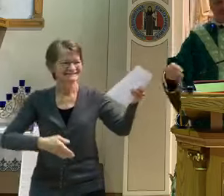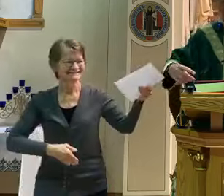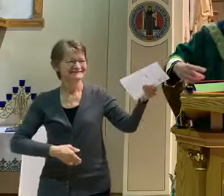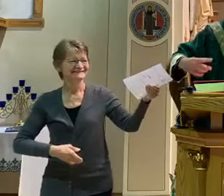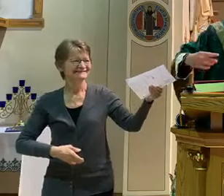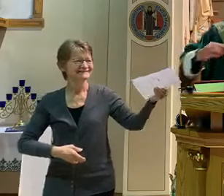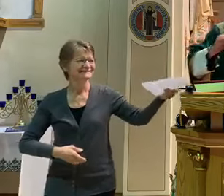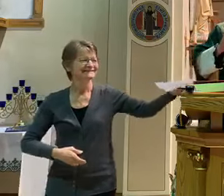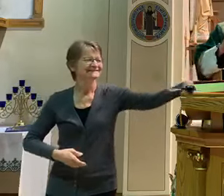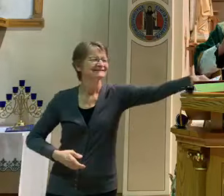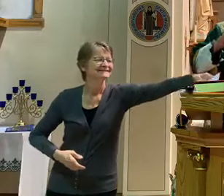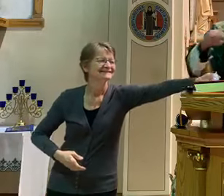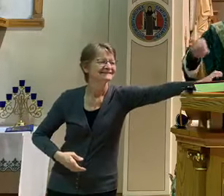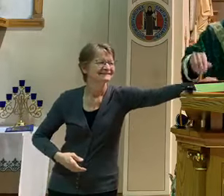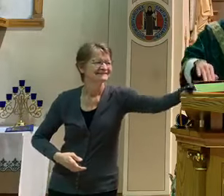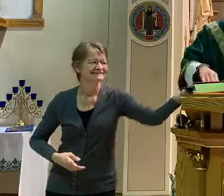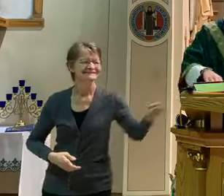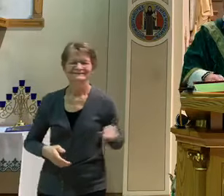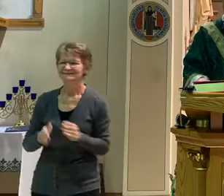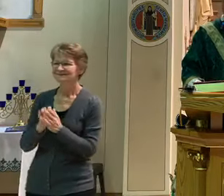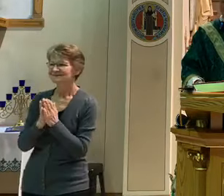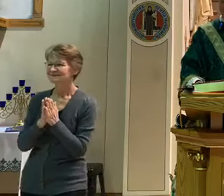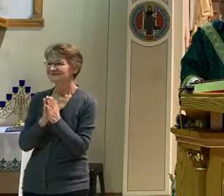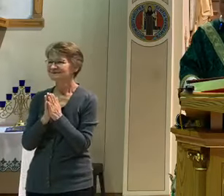Thank you.